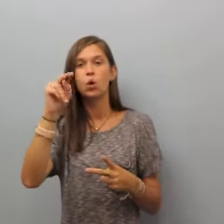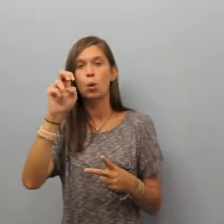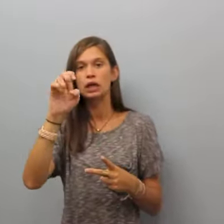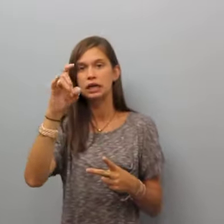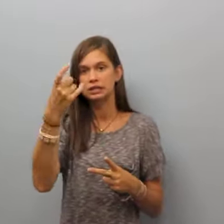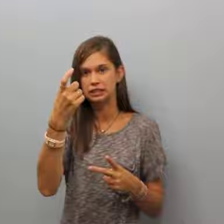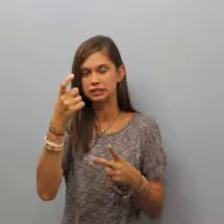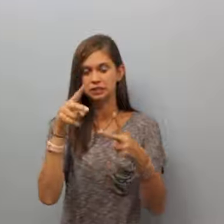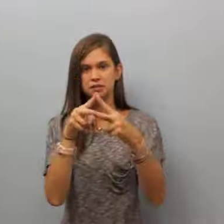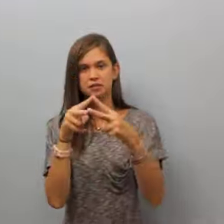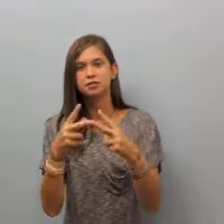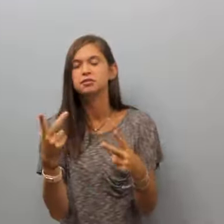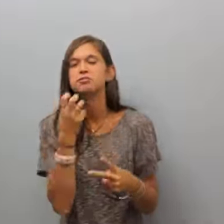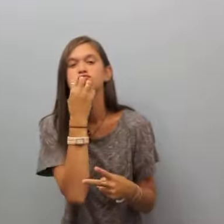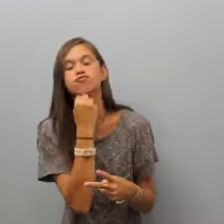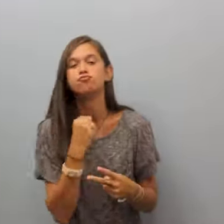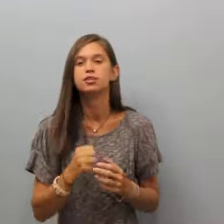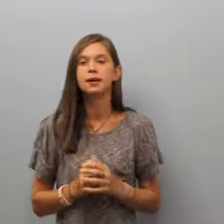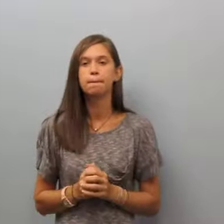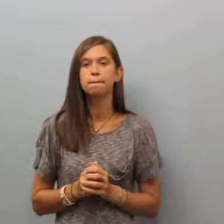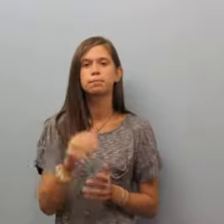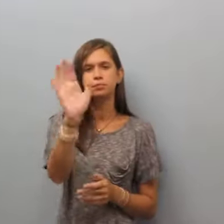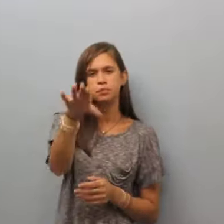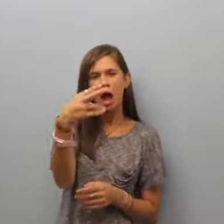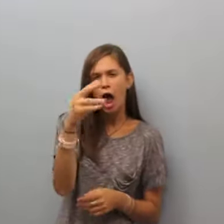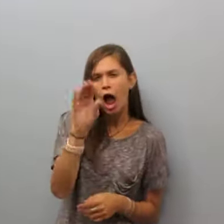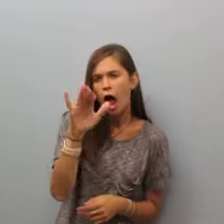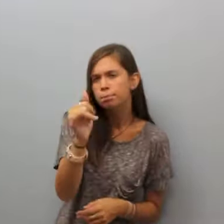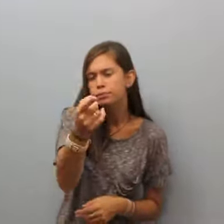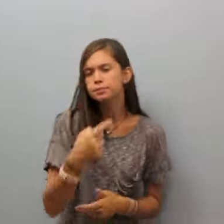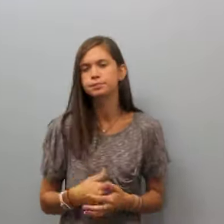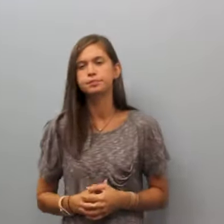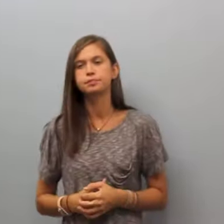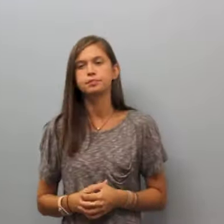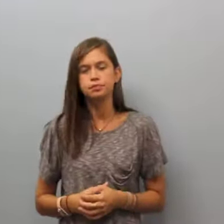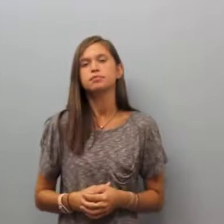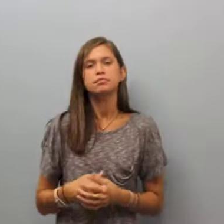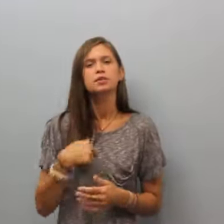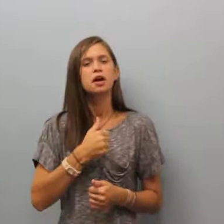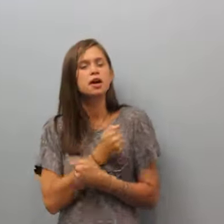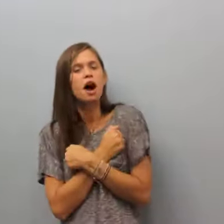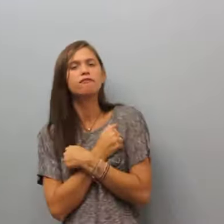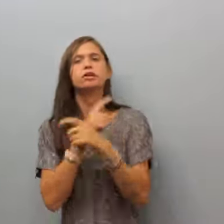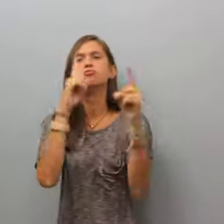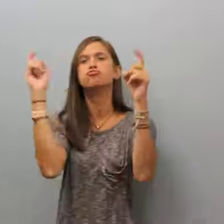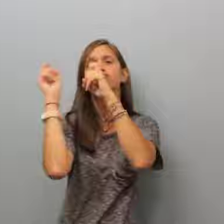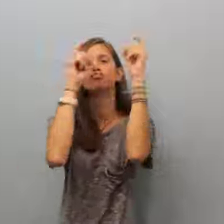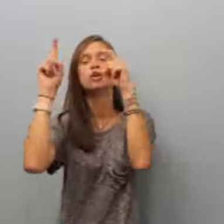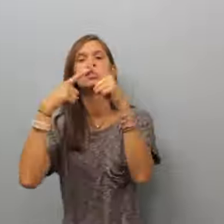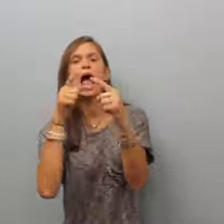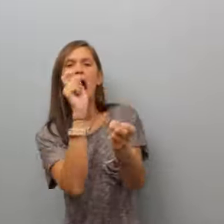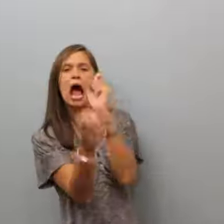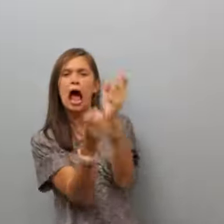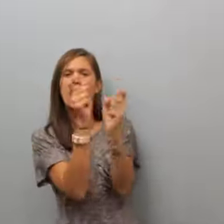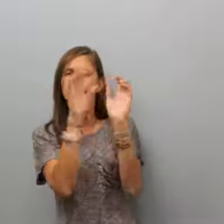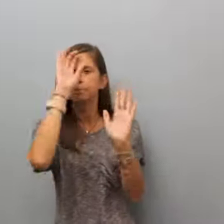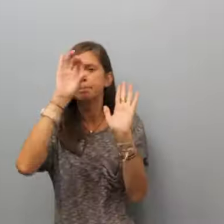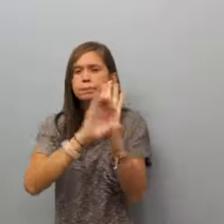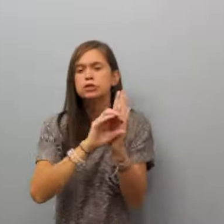ferrets. One of them is deaf. Their name is Jadza and Phoenix. I love my ferrets. And I